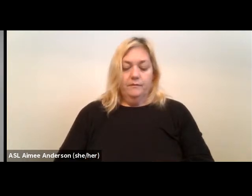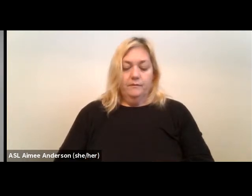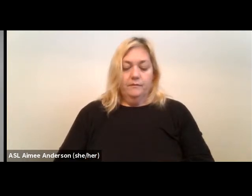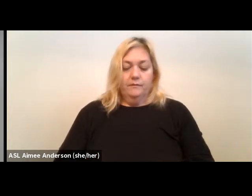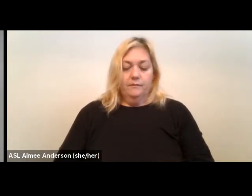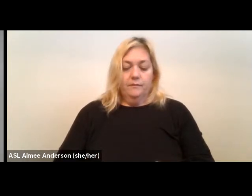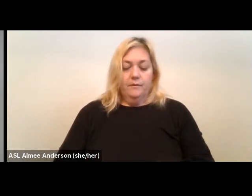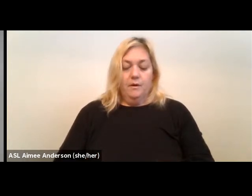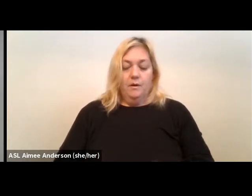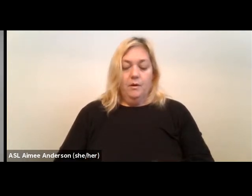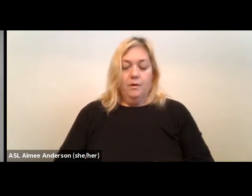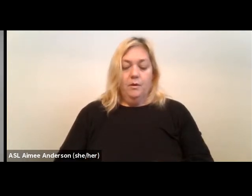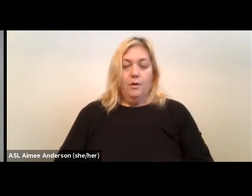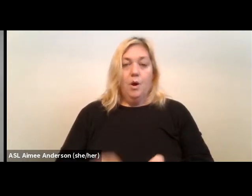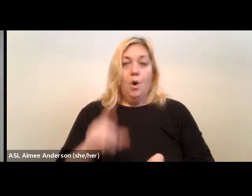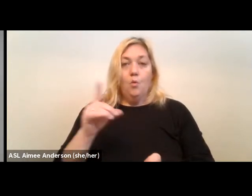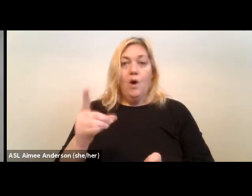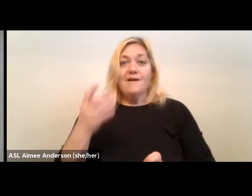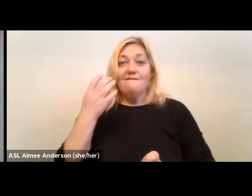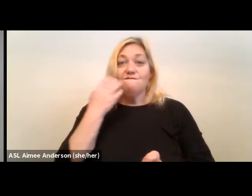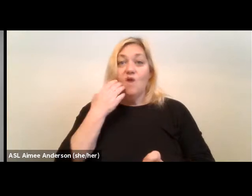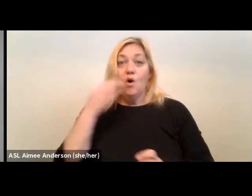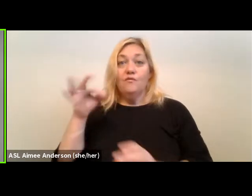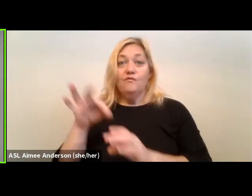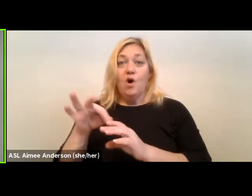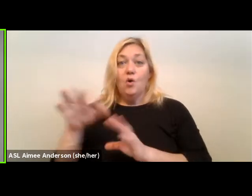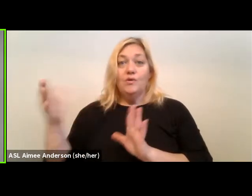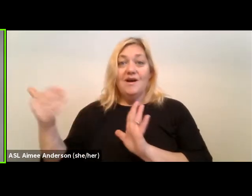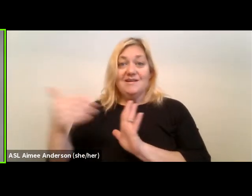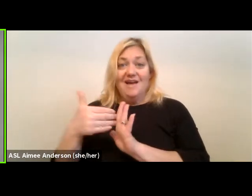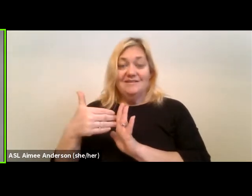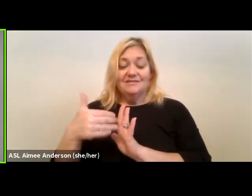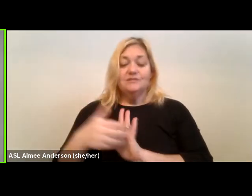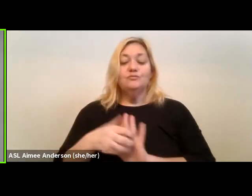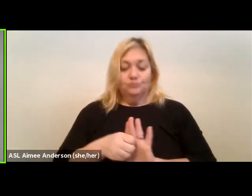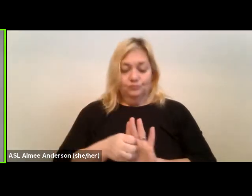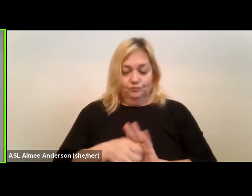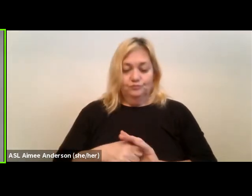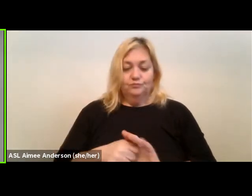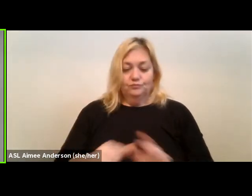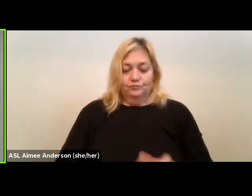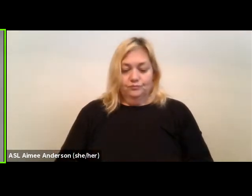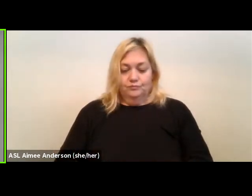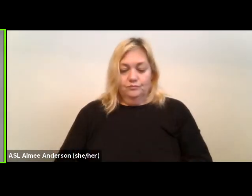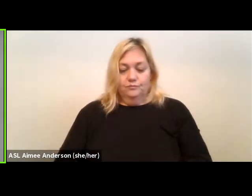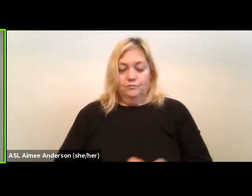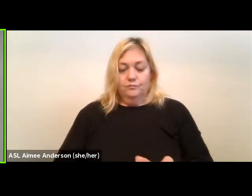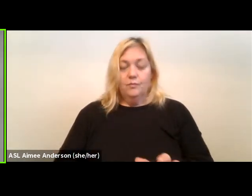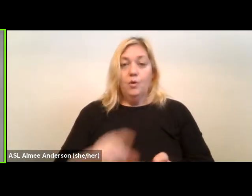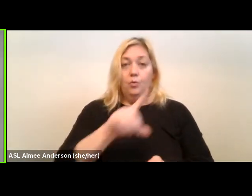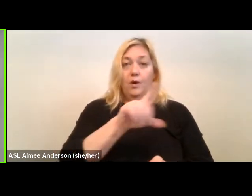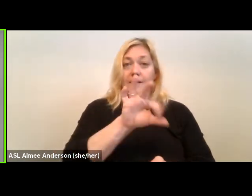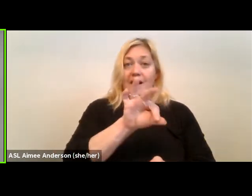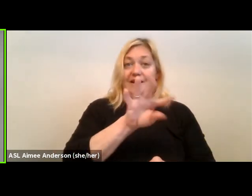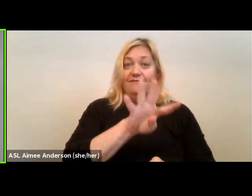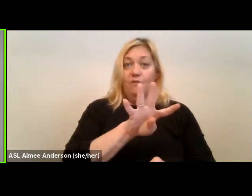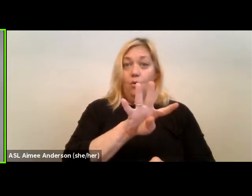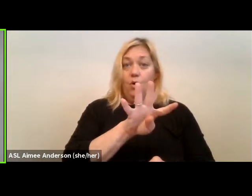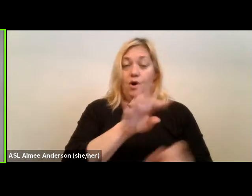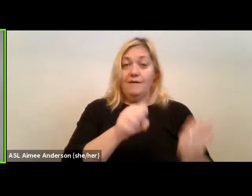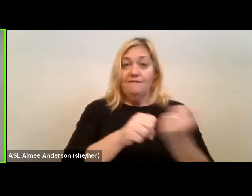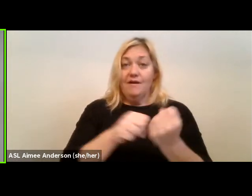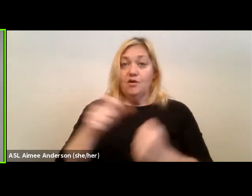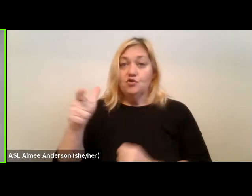We have one phone against. Okay, so the final vote is 194 in favor of the motion to